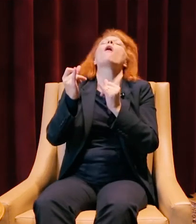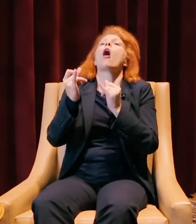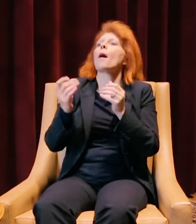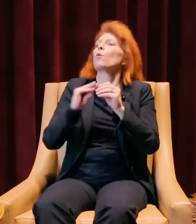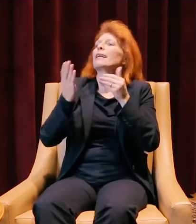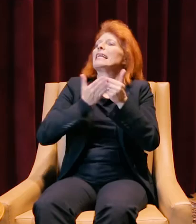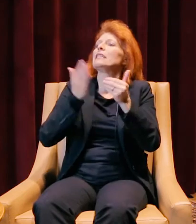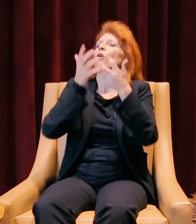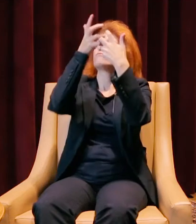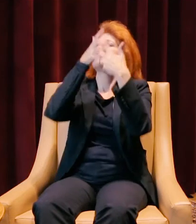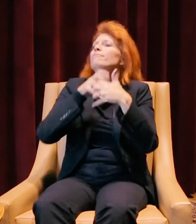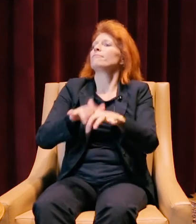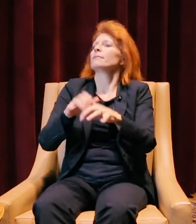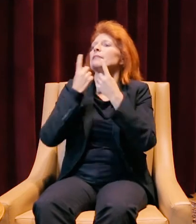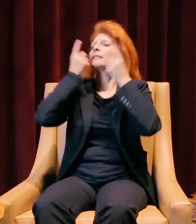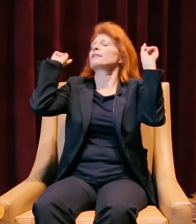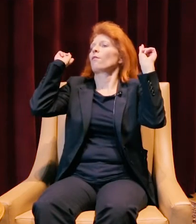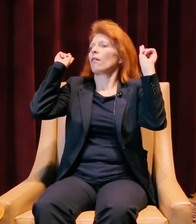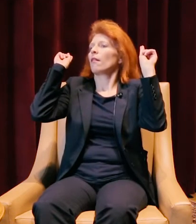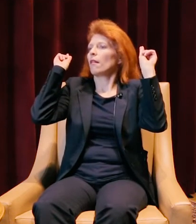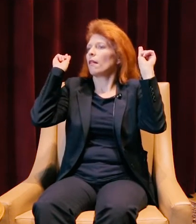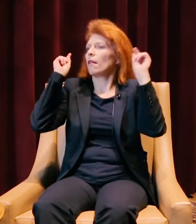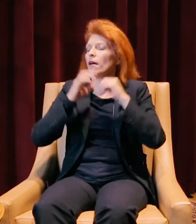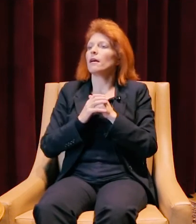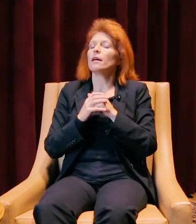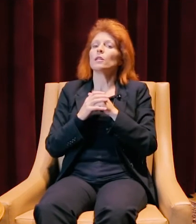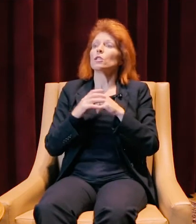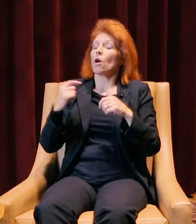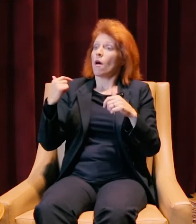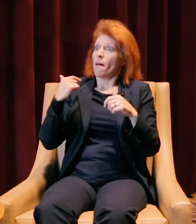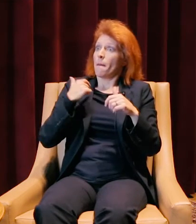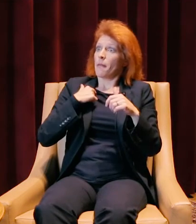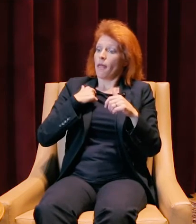easier to become successful. So I got